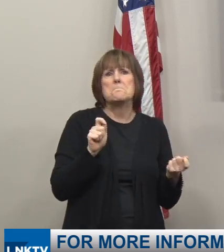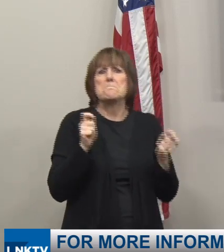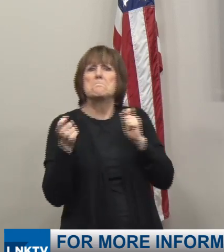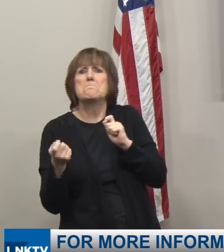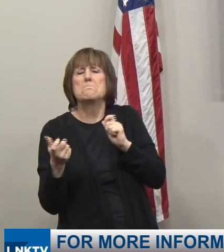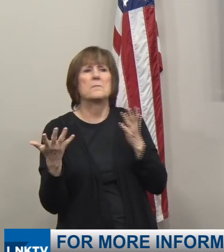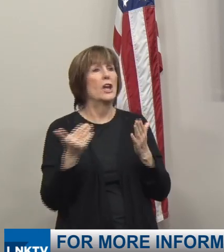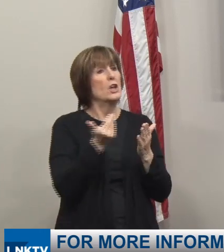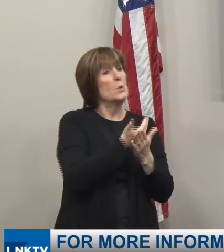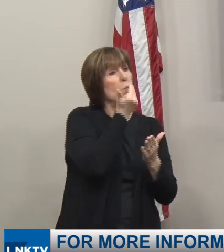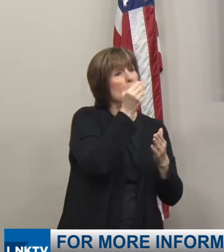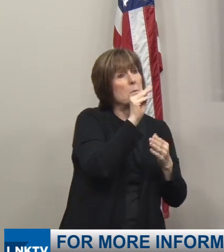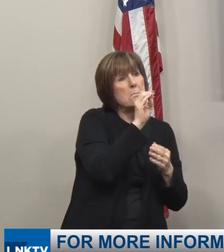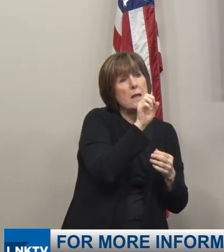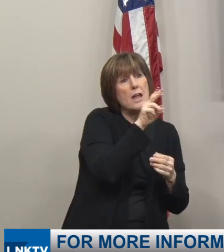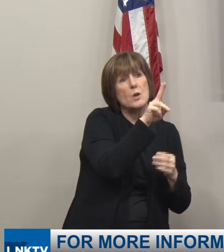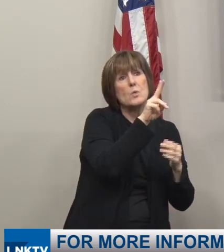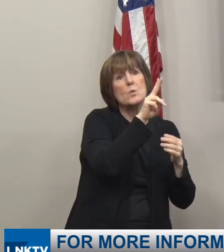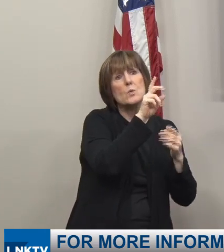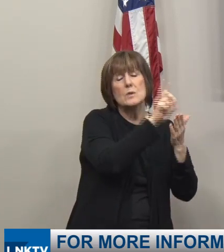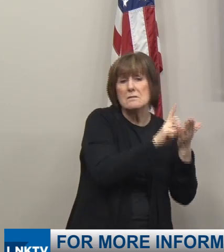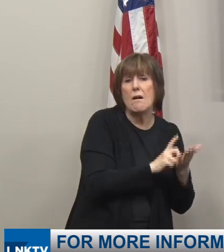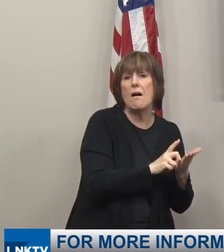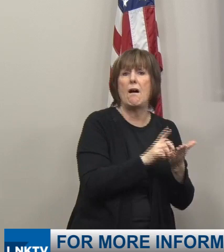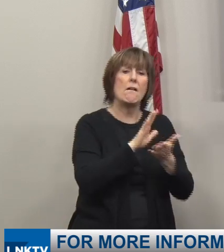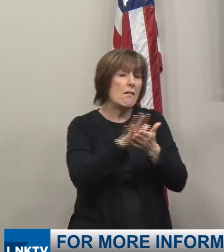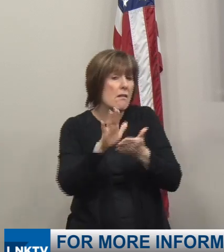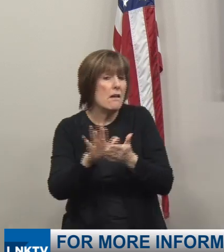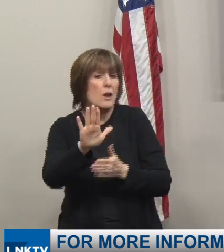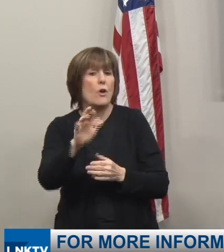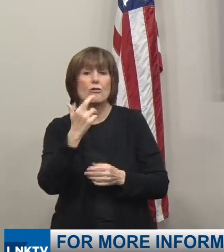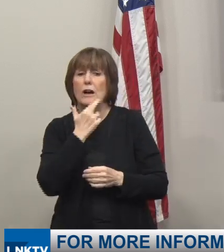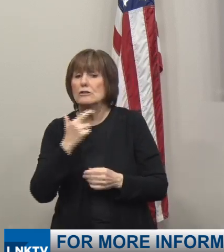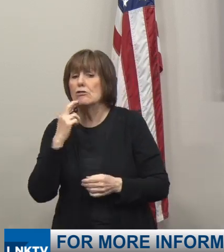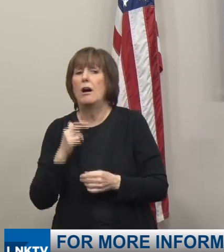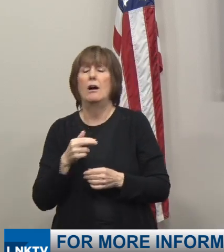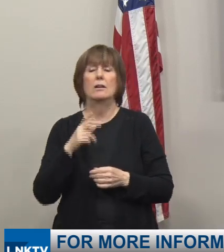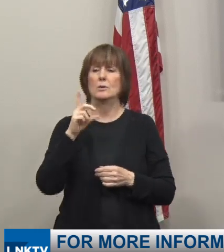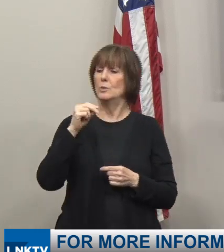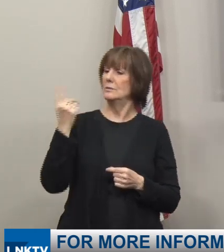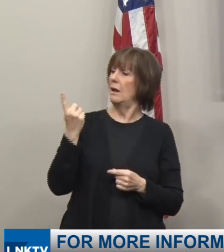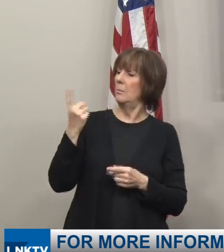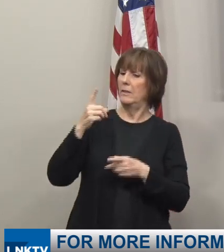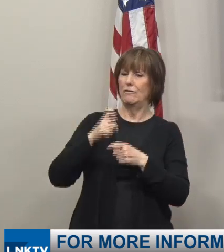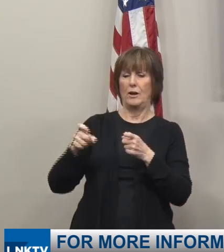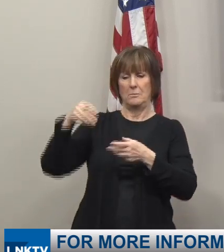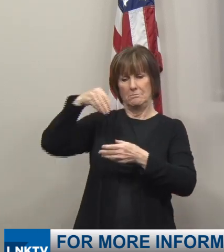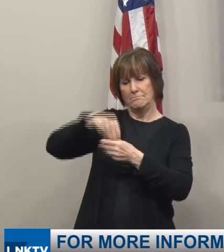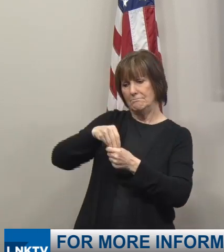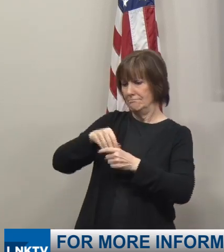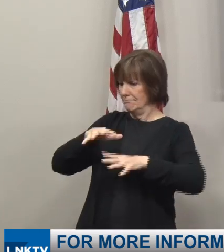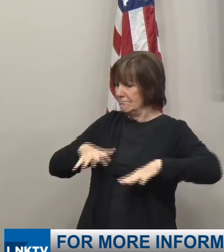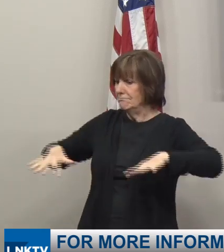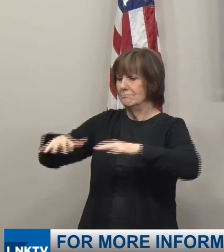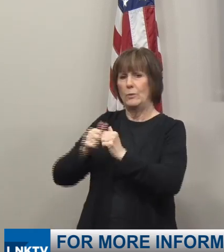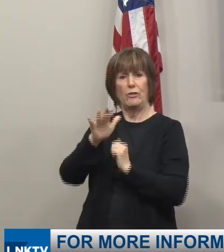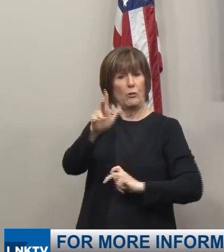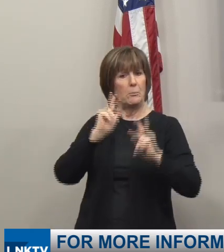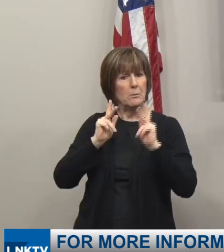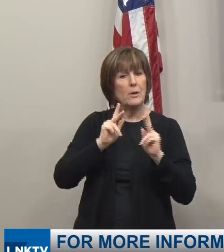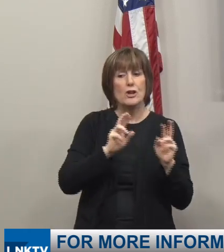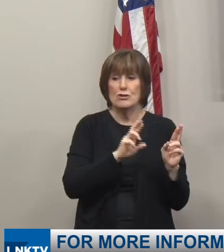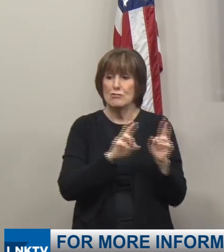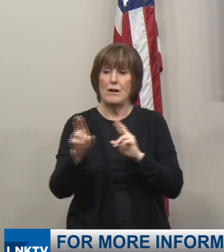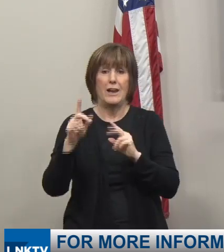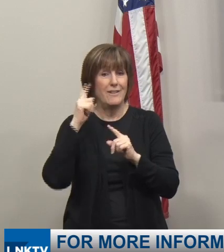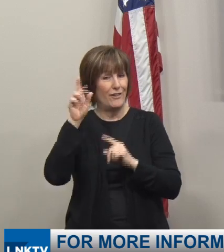new menus, maybe you can work on cleaning your facility, maybe you can do something from an infrastructure perspective with your folks that'll get you ready for